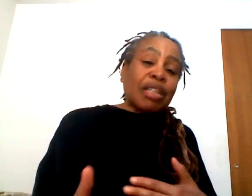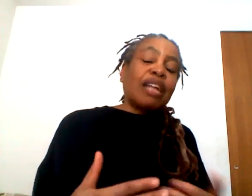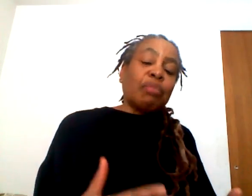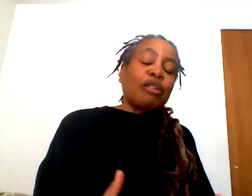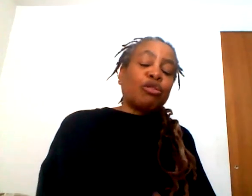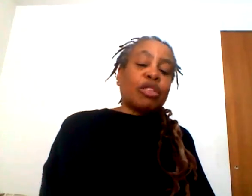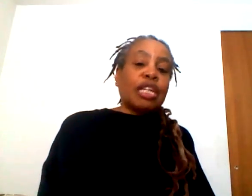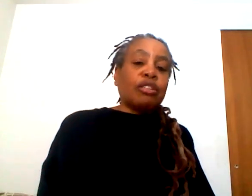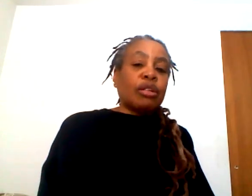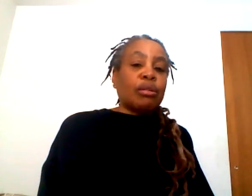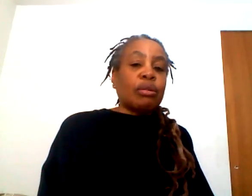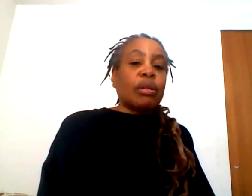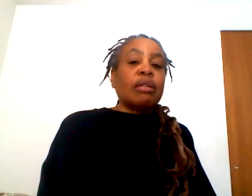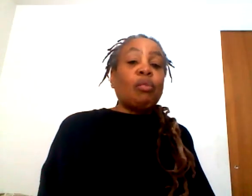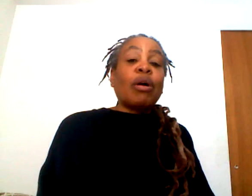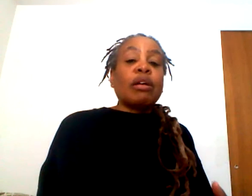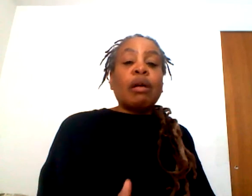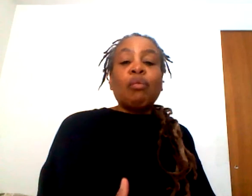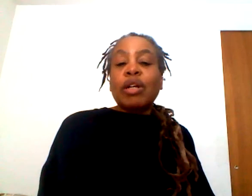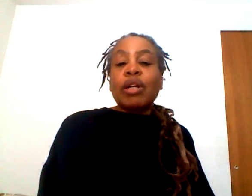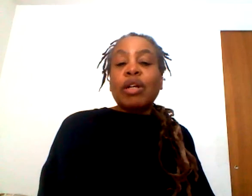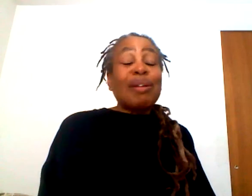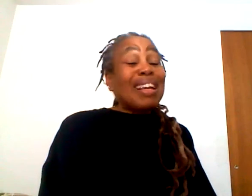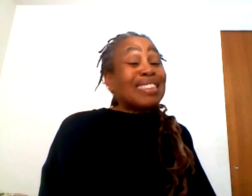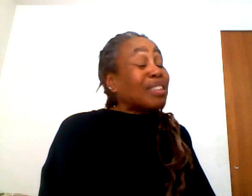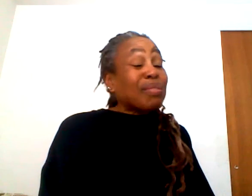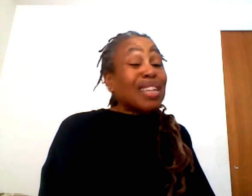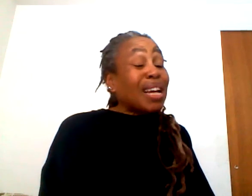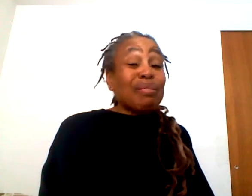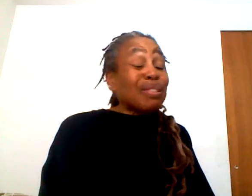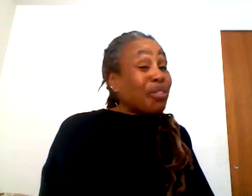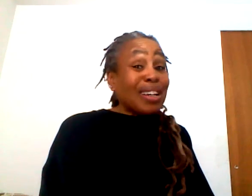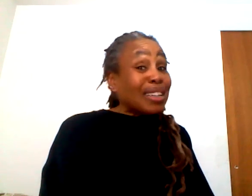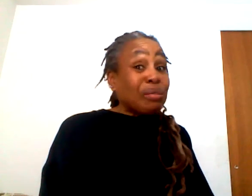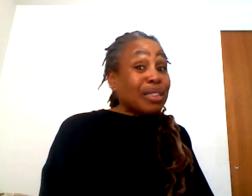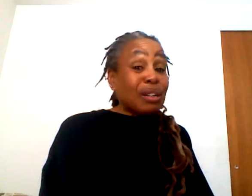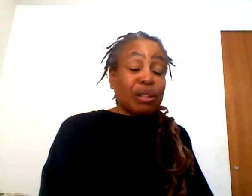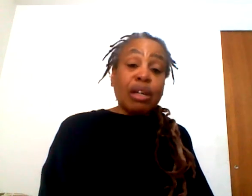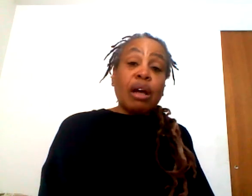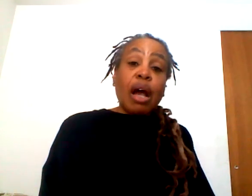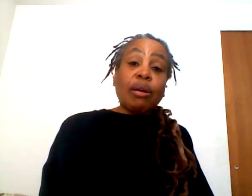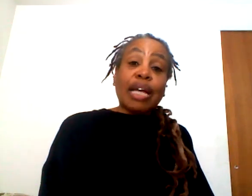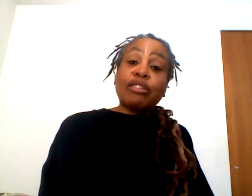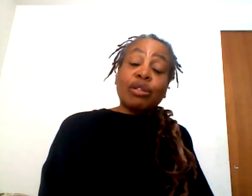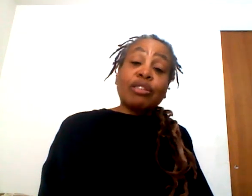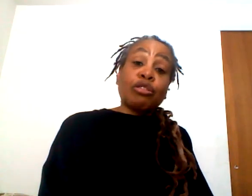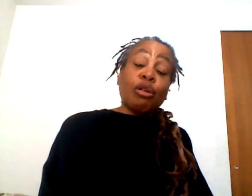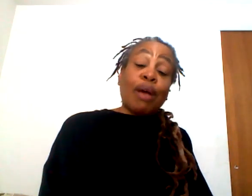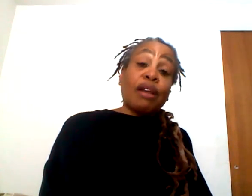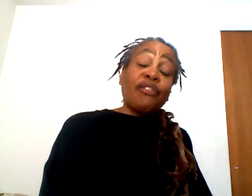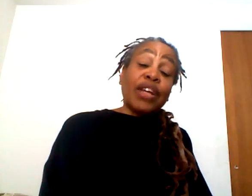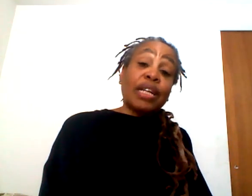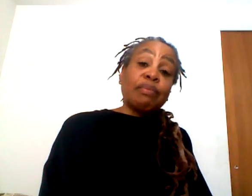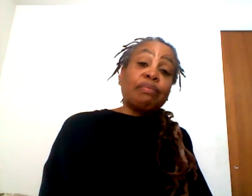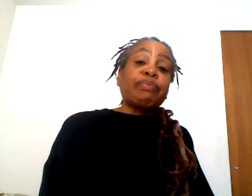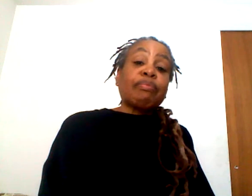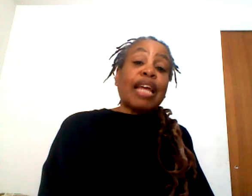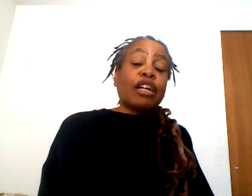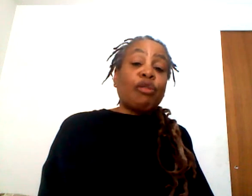Sometimes we understand each other, one another, and sometimes, frankly, we don't. Okay, so this is Carrala Ficklin at